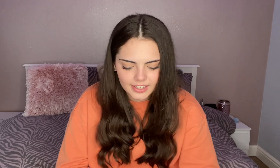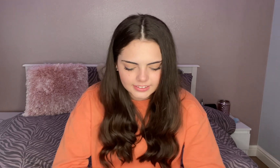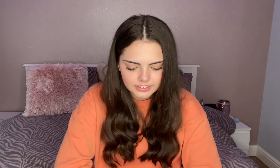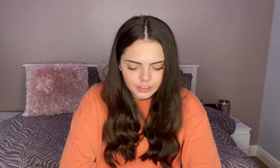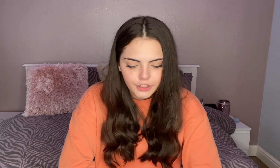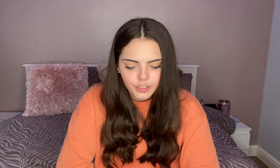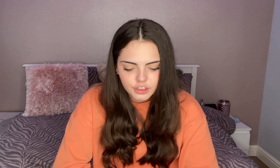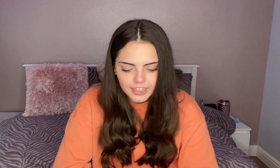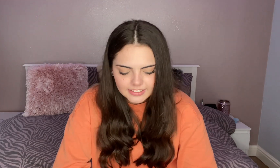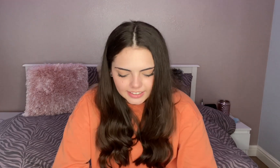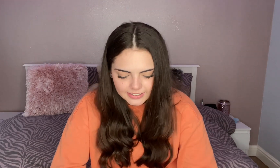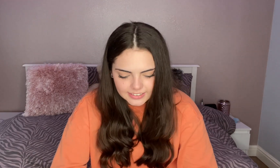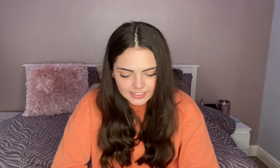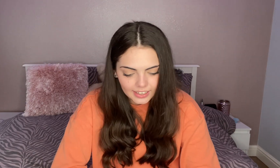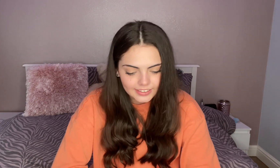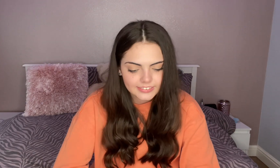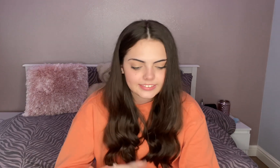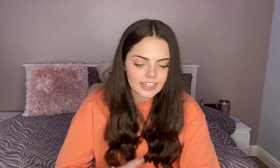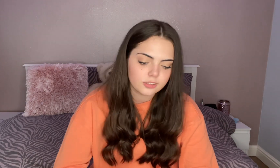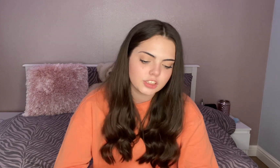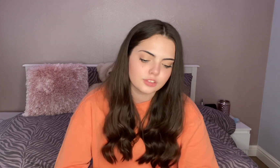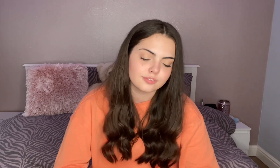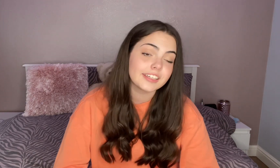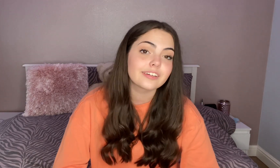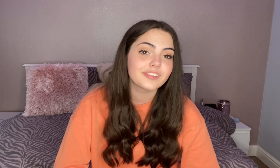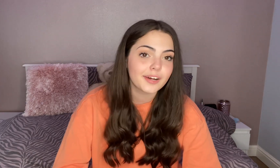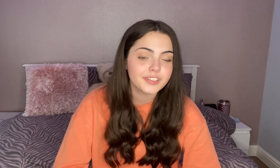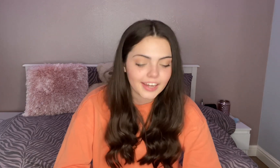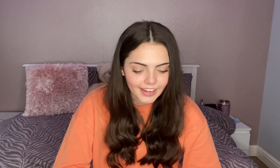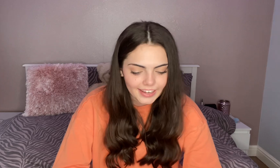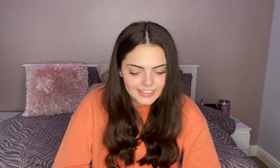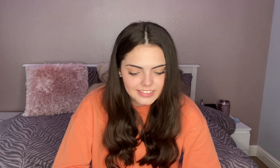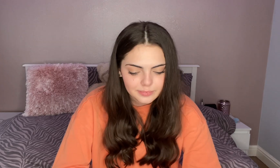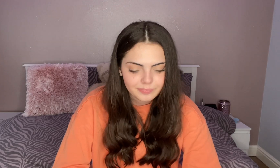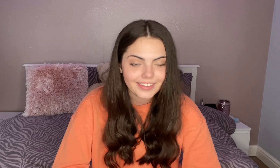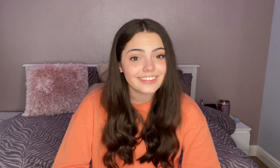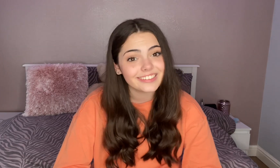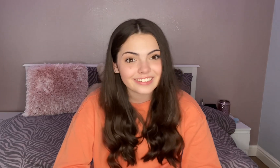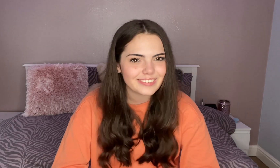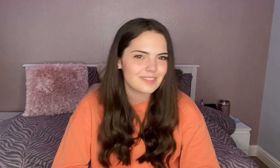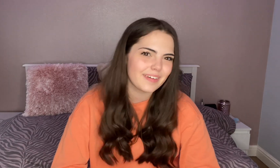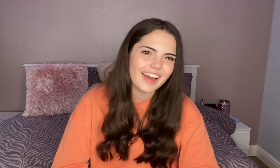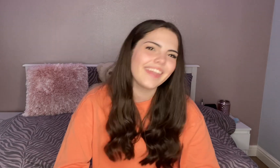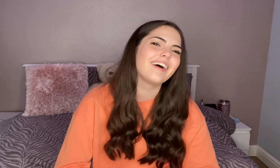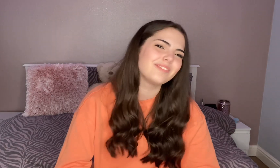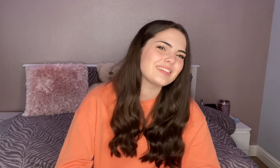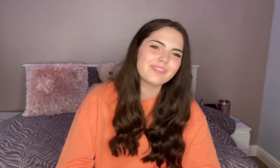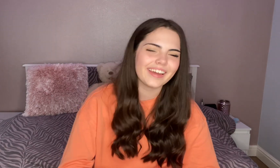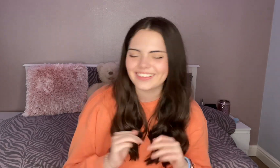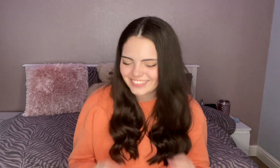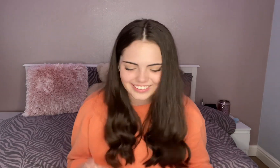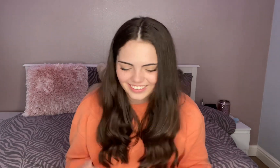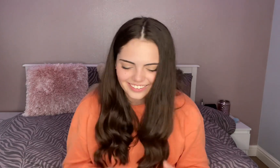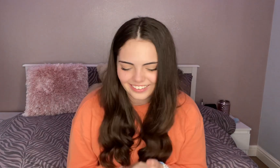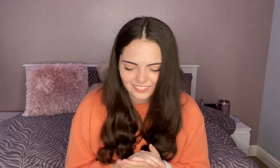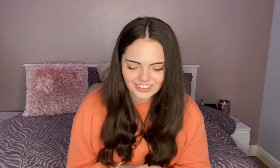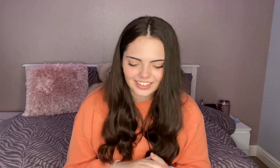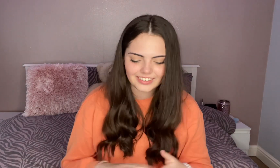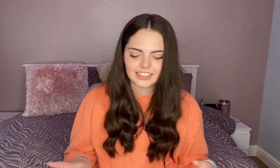it's chasing it tonight, doubts are running round her head. This is Louis' bit. I love this bit. It's like, I love the lines in it.